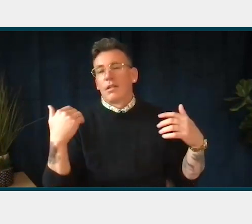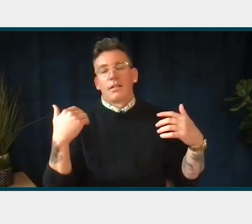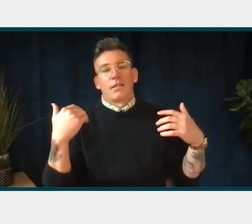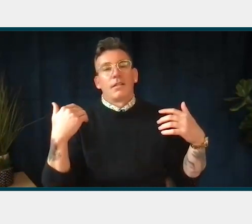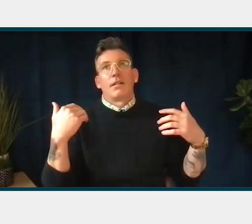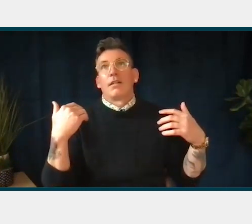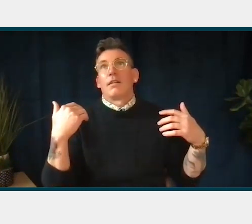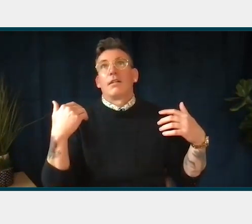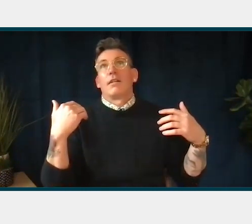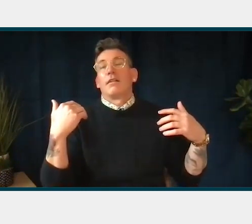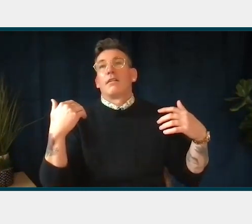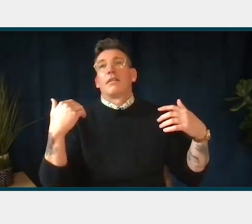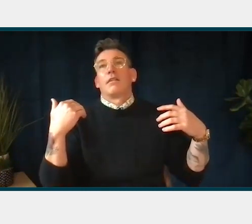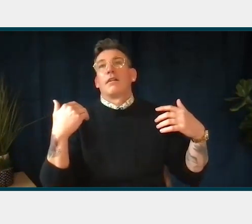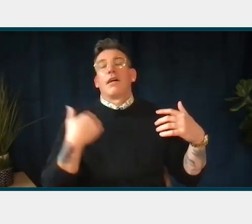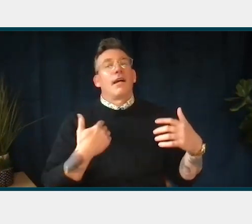that.